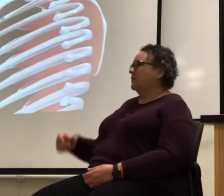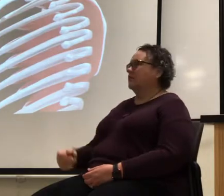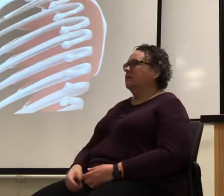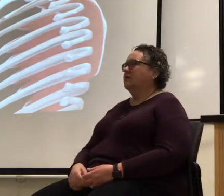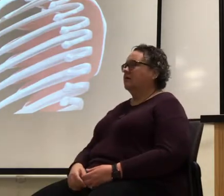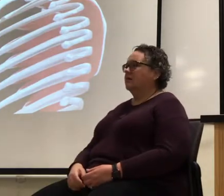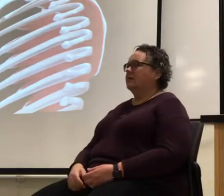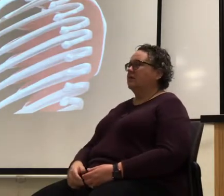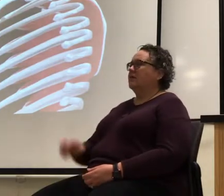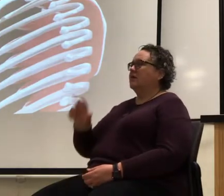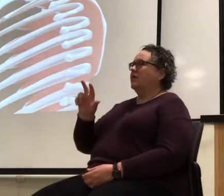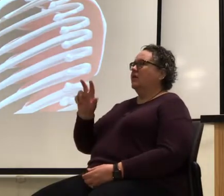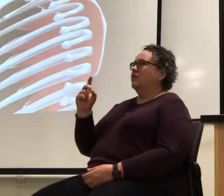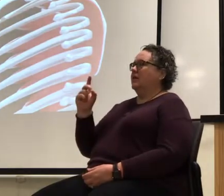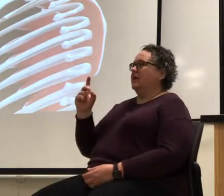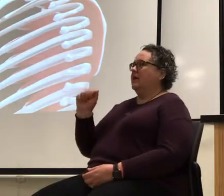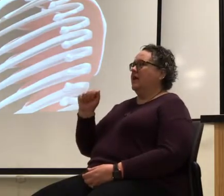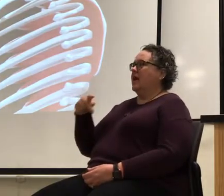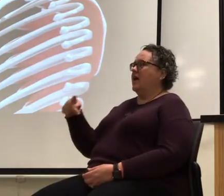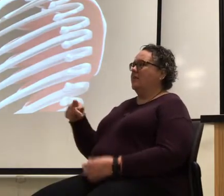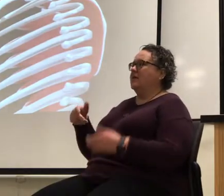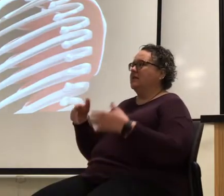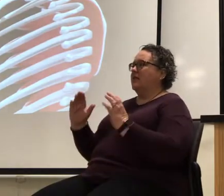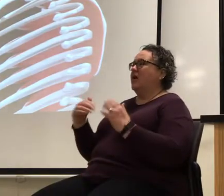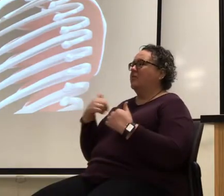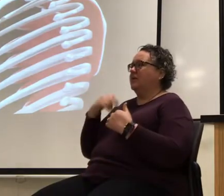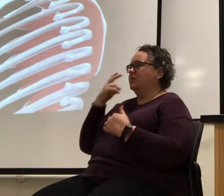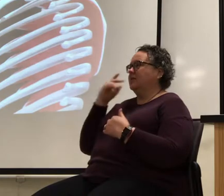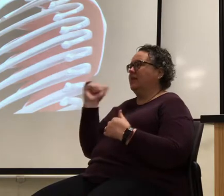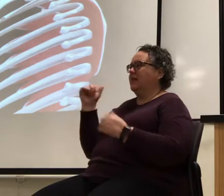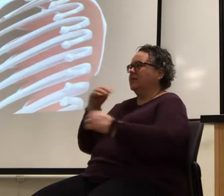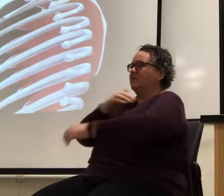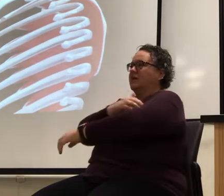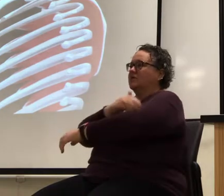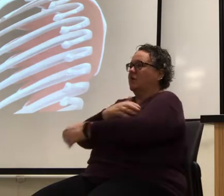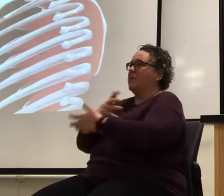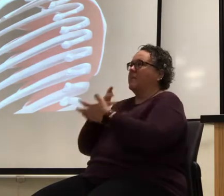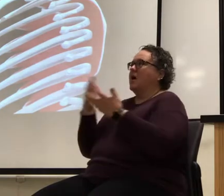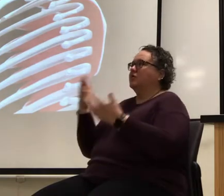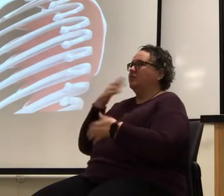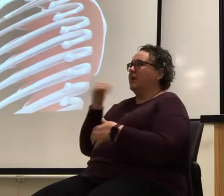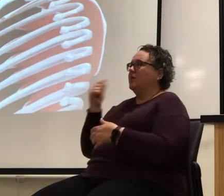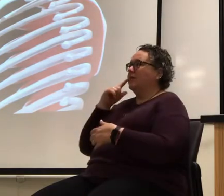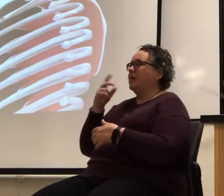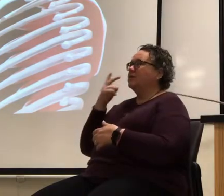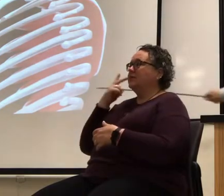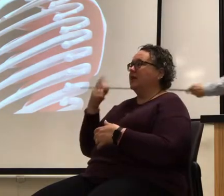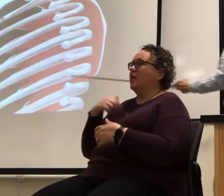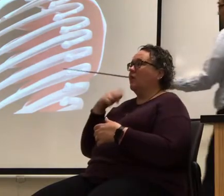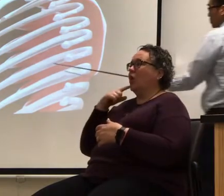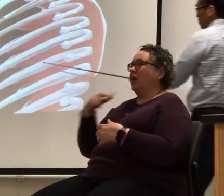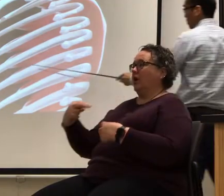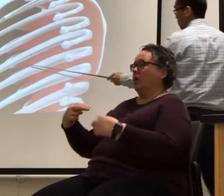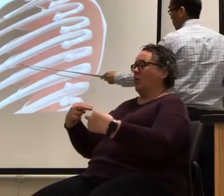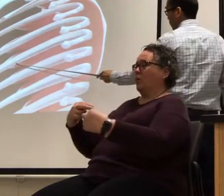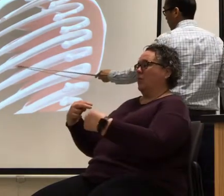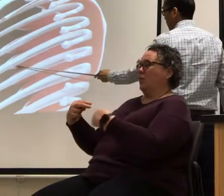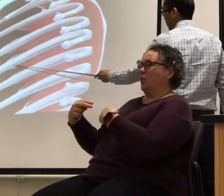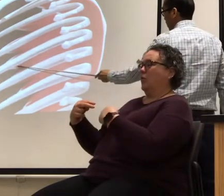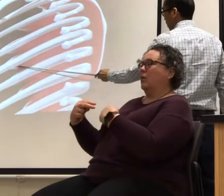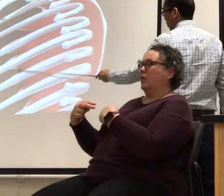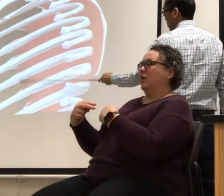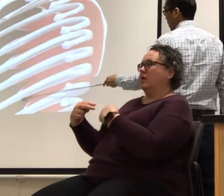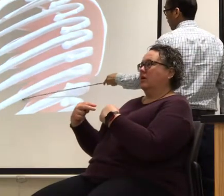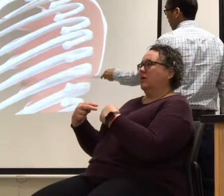The 3D app has allowed me to view this muscle much better. Anything kind of through the rib cage, right? And there's the